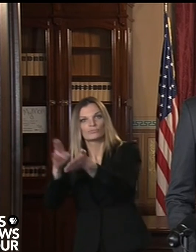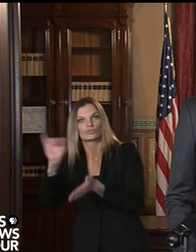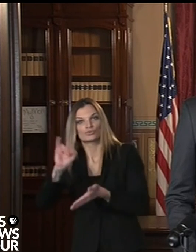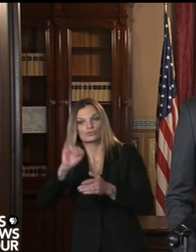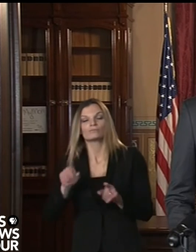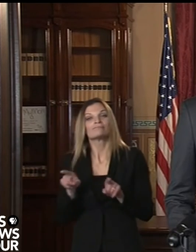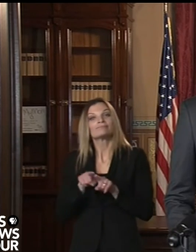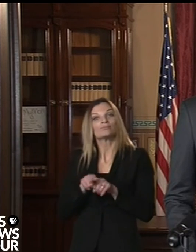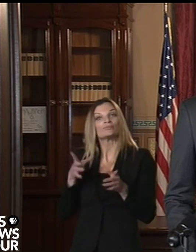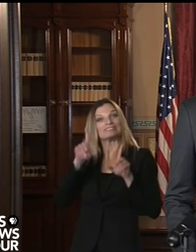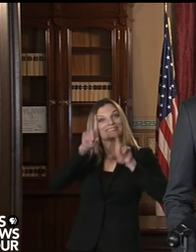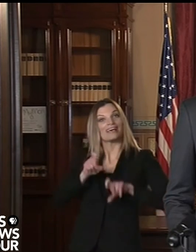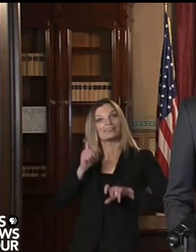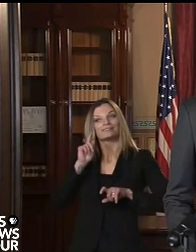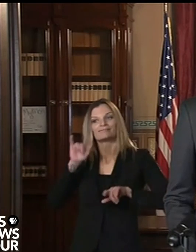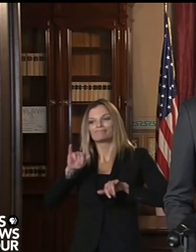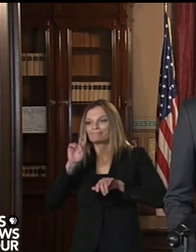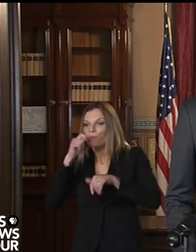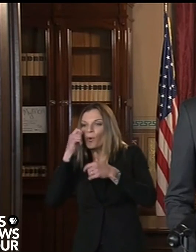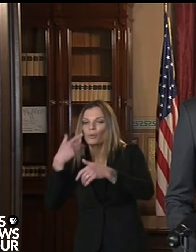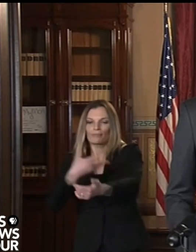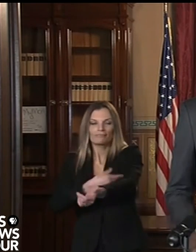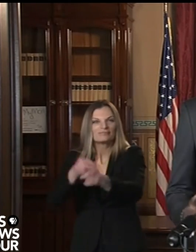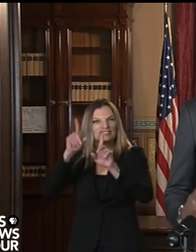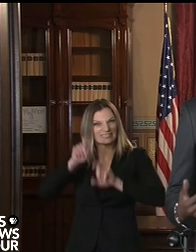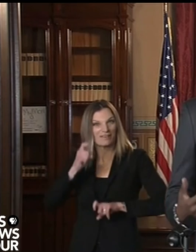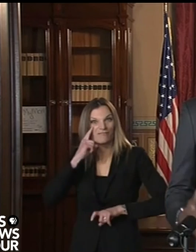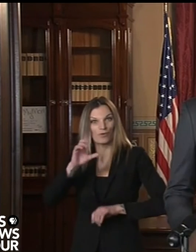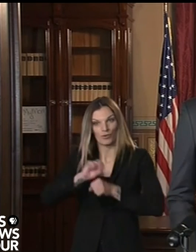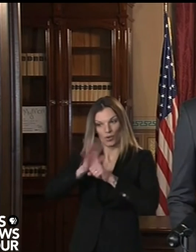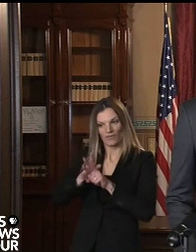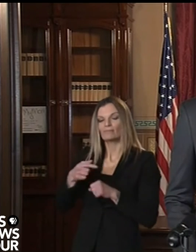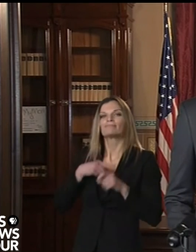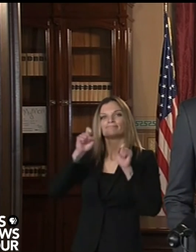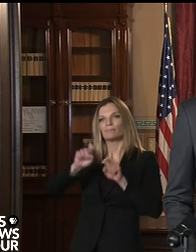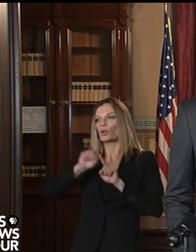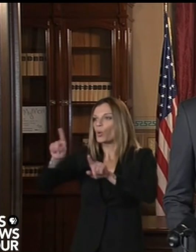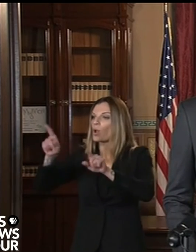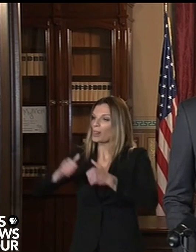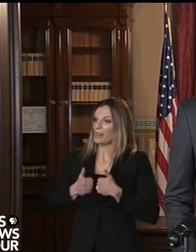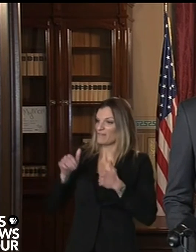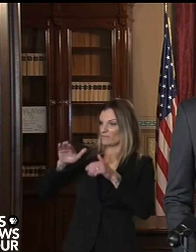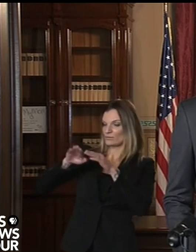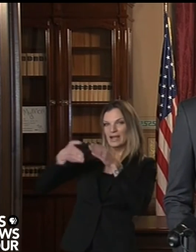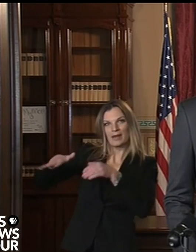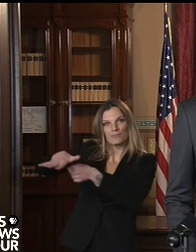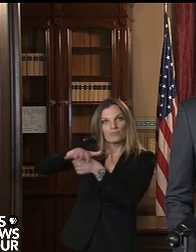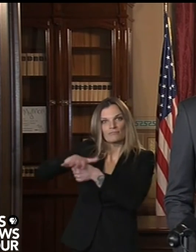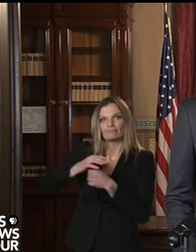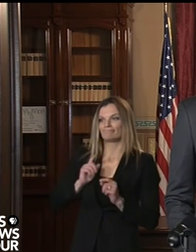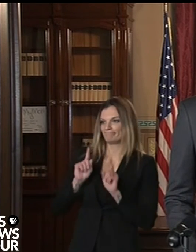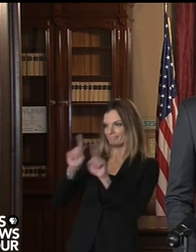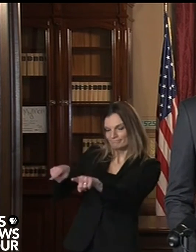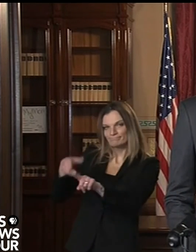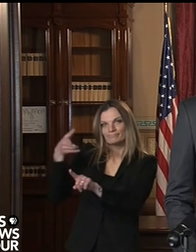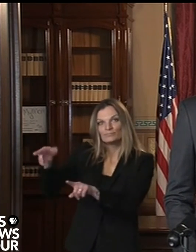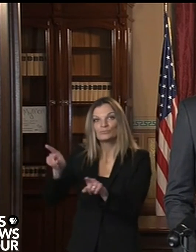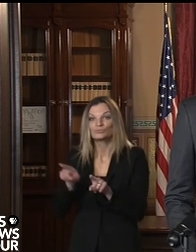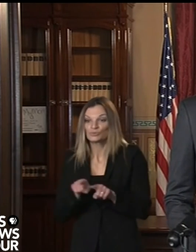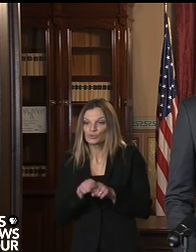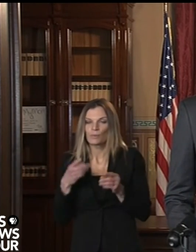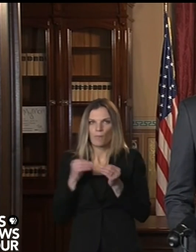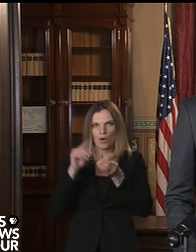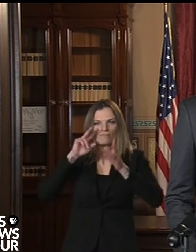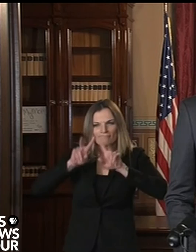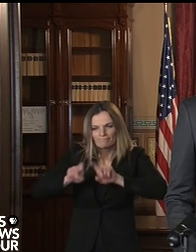that is already in place will be able to be extended to offer further health services as well as vaccine distribution.